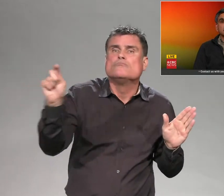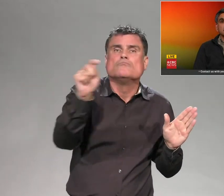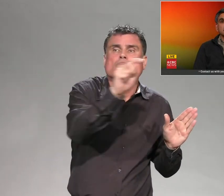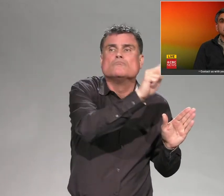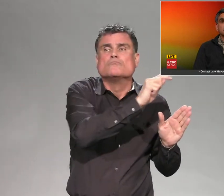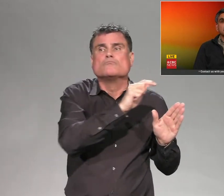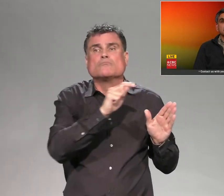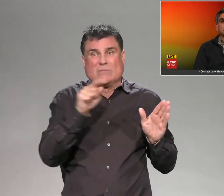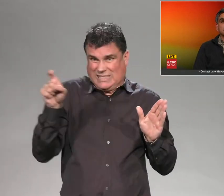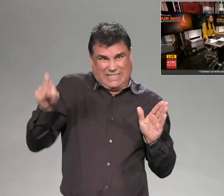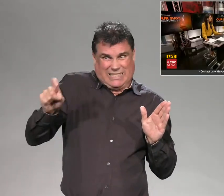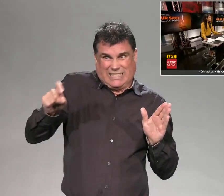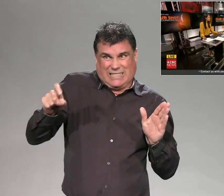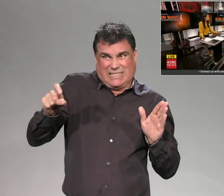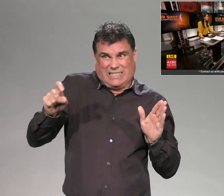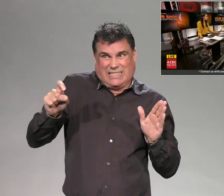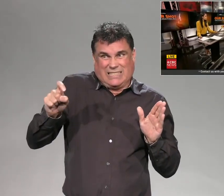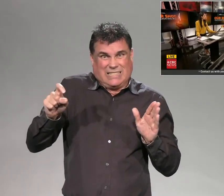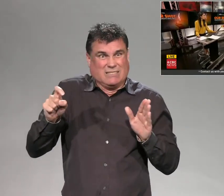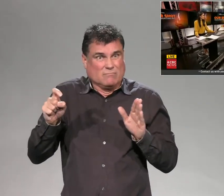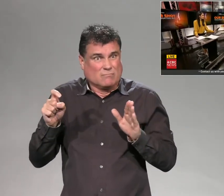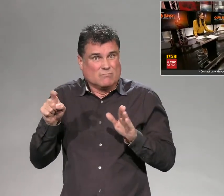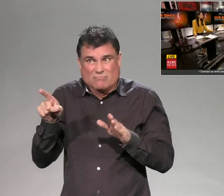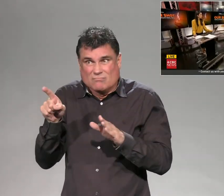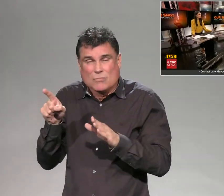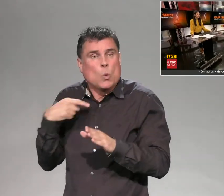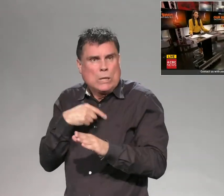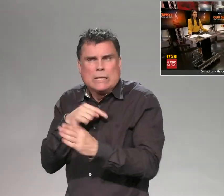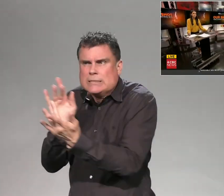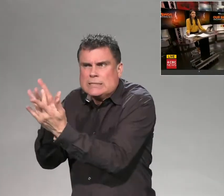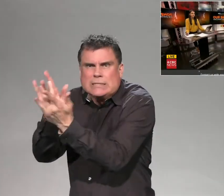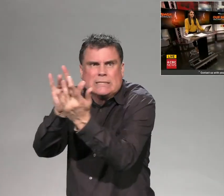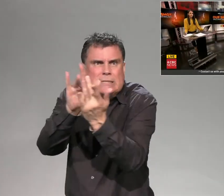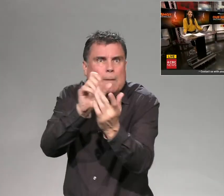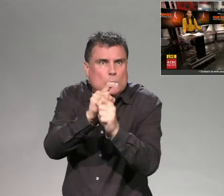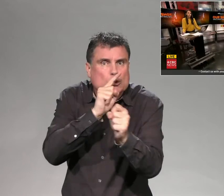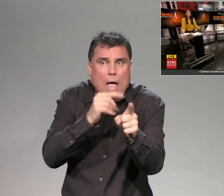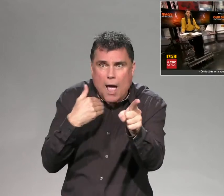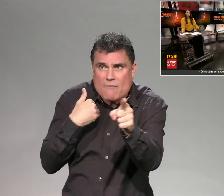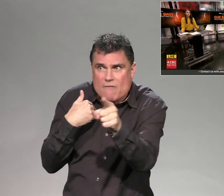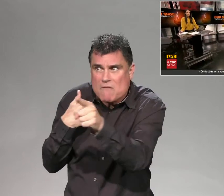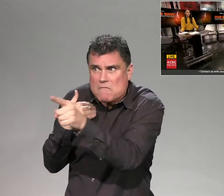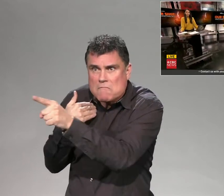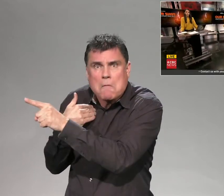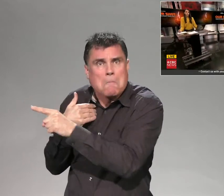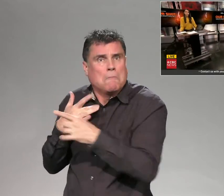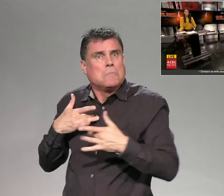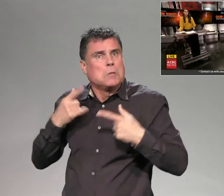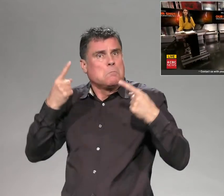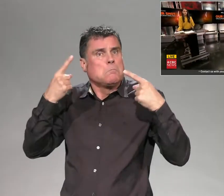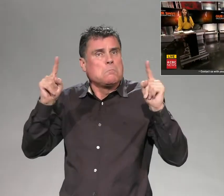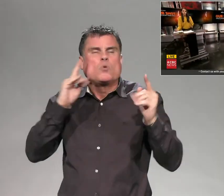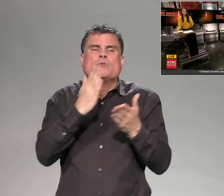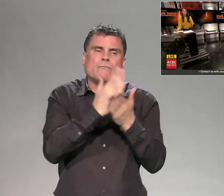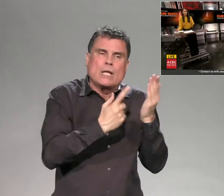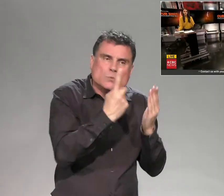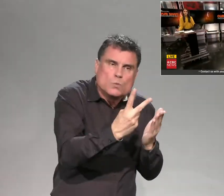thank you, Professor. And we'll go back to the phones, and we have a question from Bobby in Grand Forks. And Bobby, you've got a question for Dr.